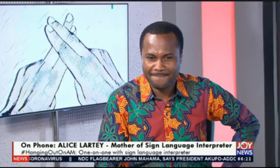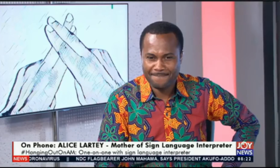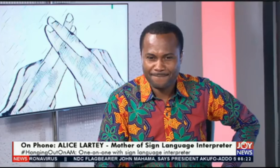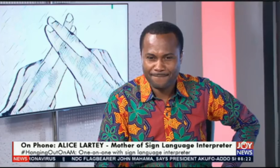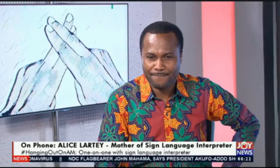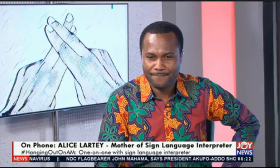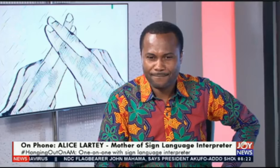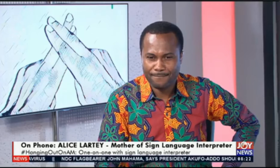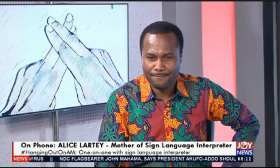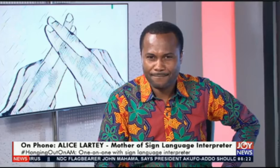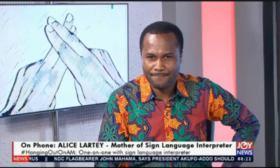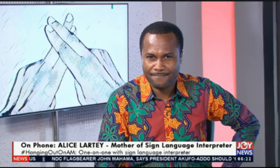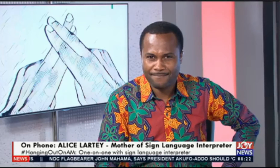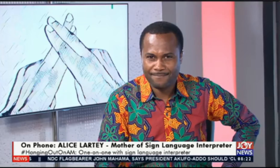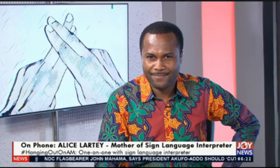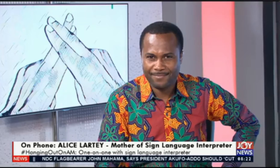very.